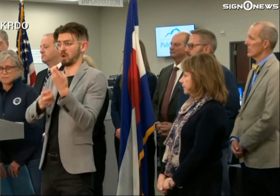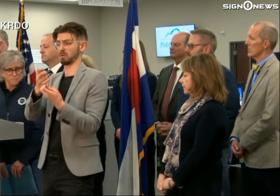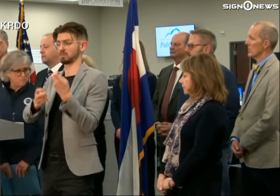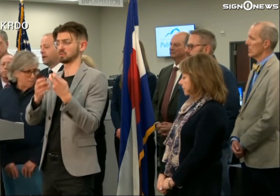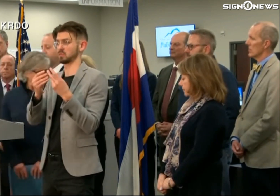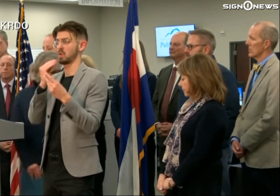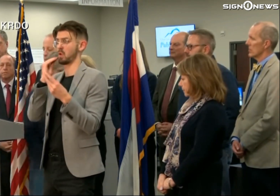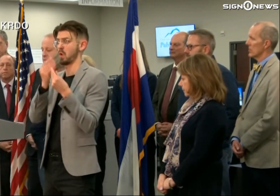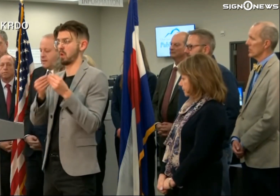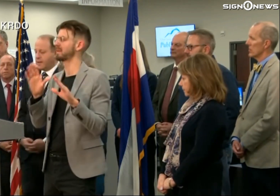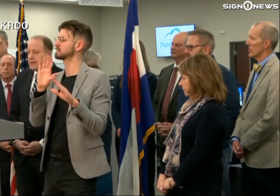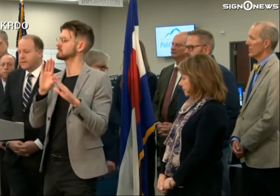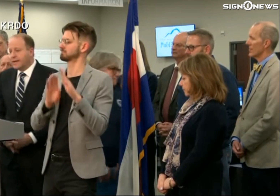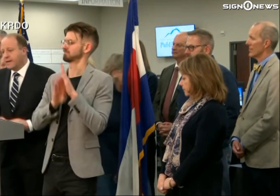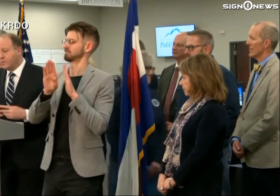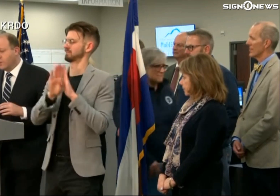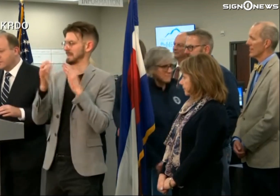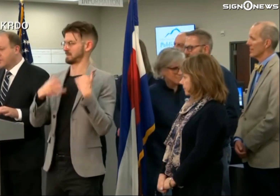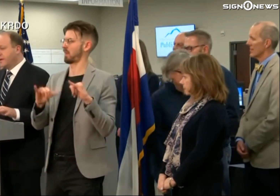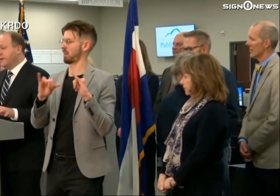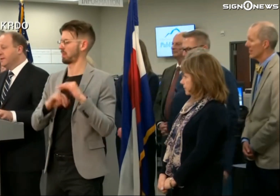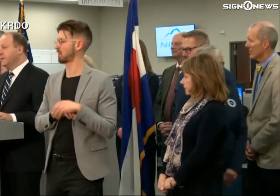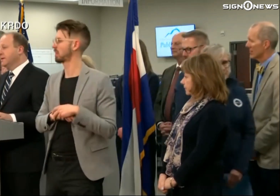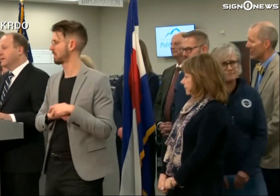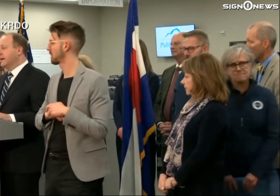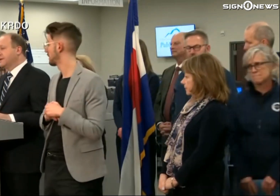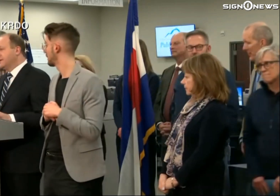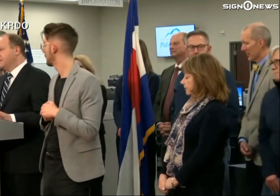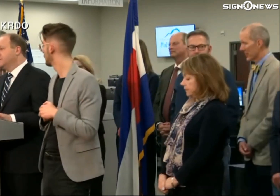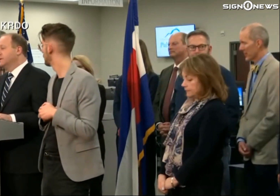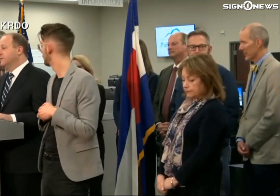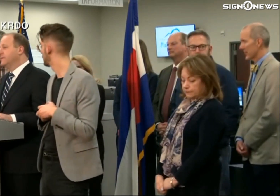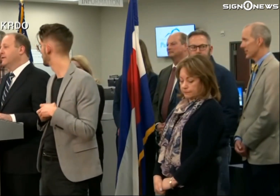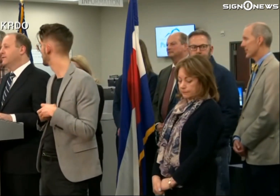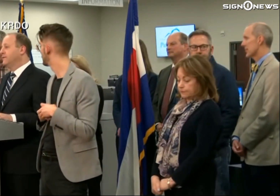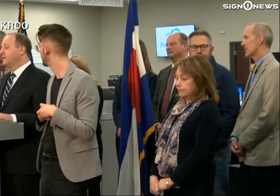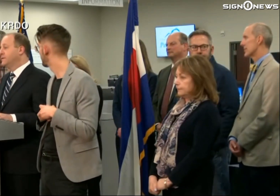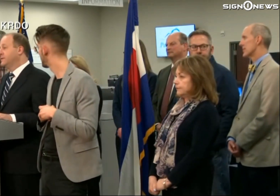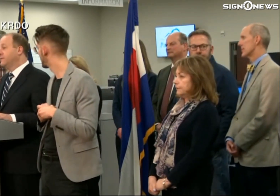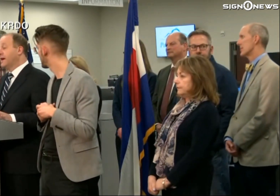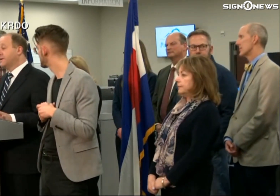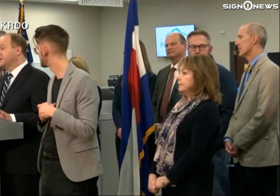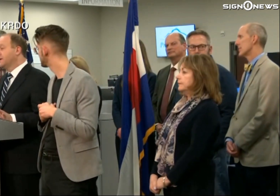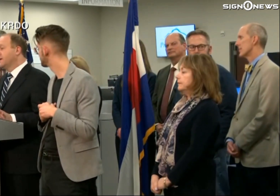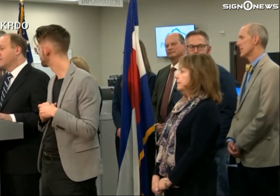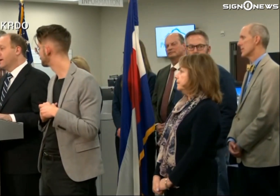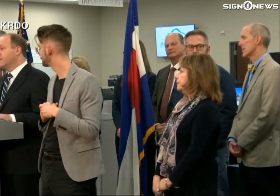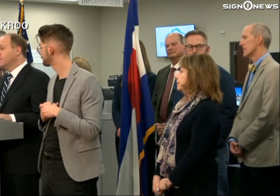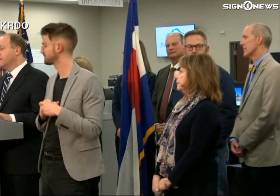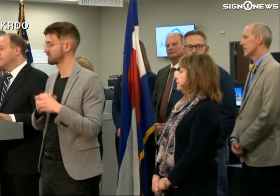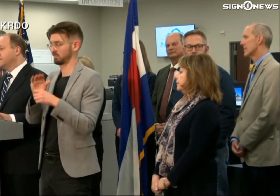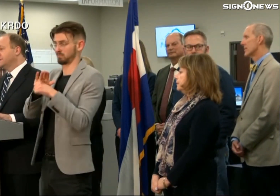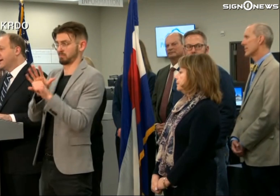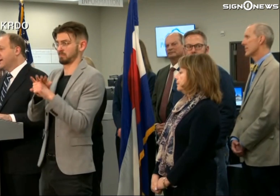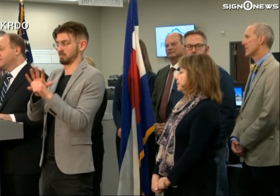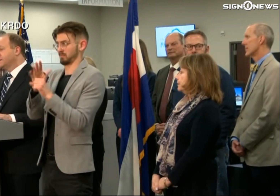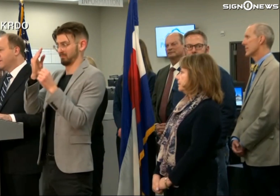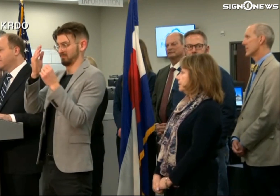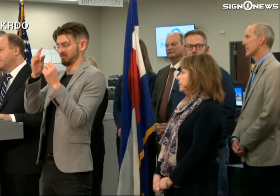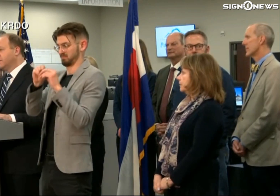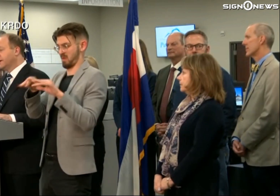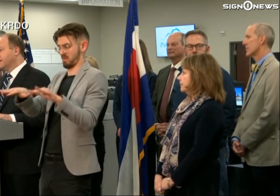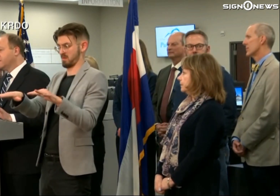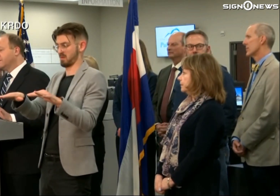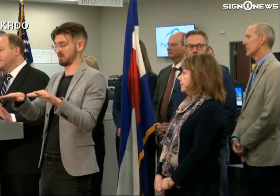homeless. And again, once we got the news of the virus in Colorado, we knew that today was